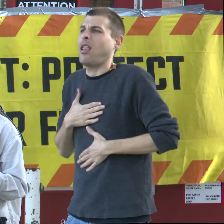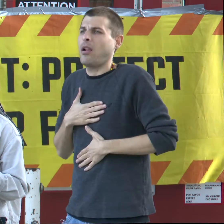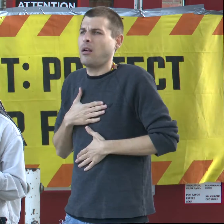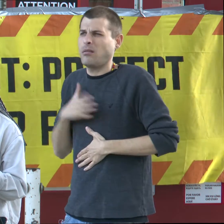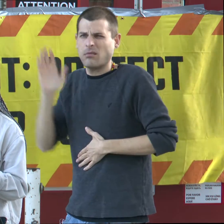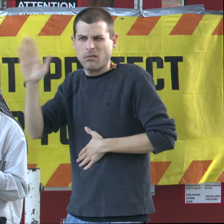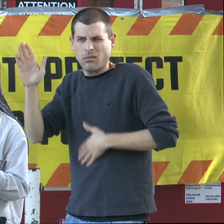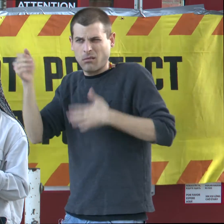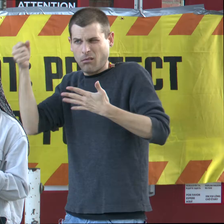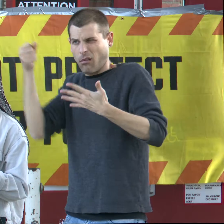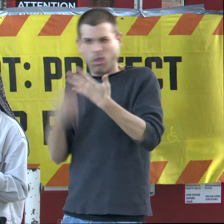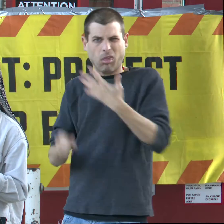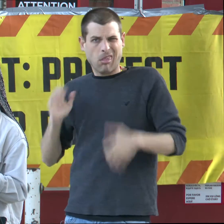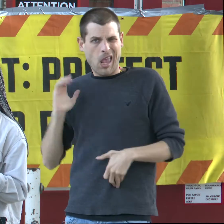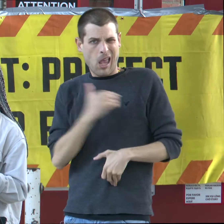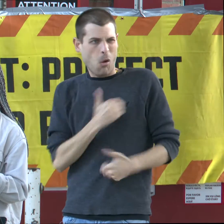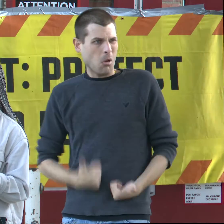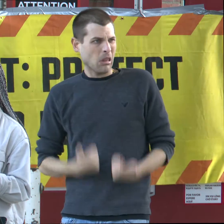and sisters.